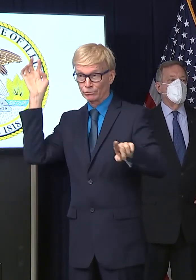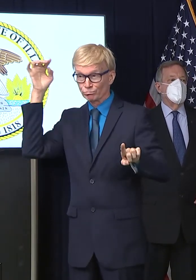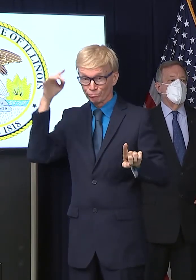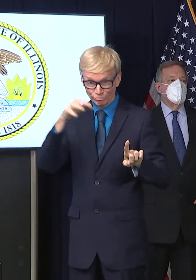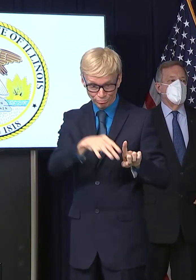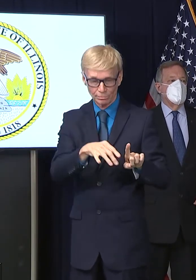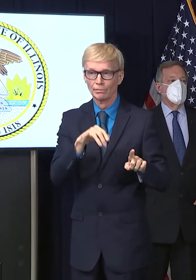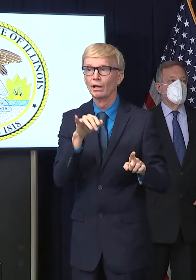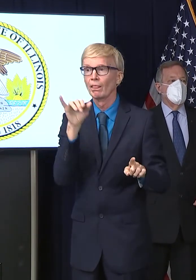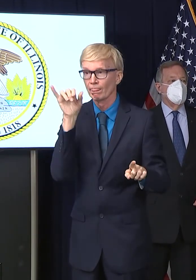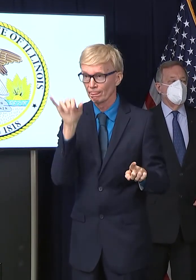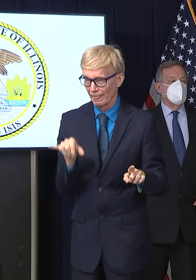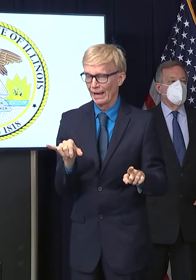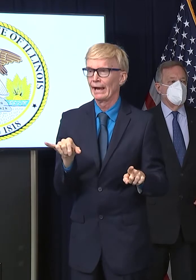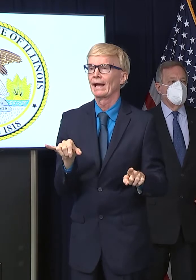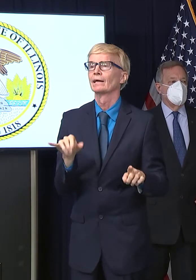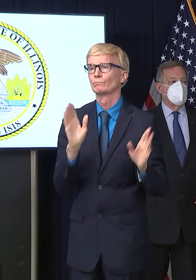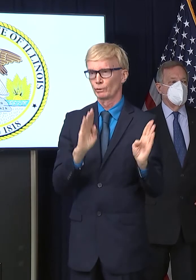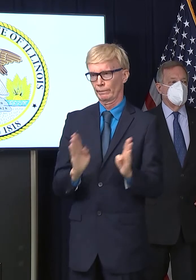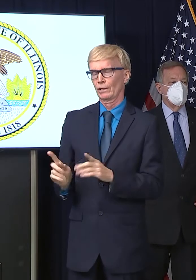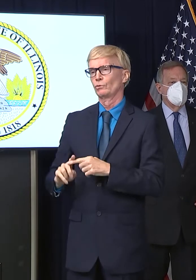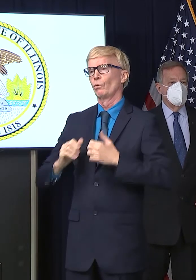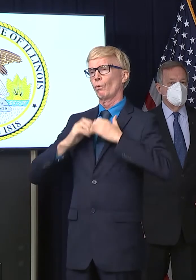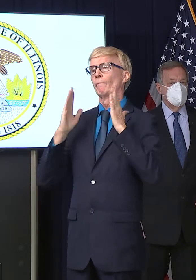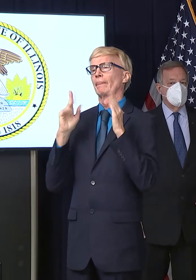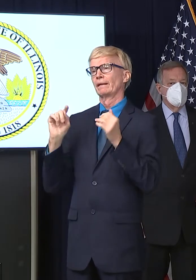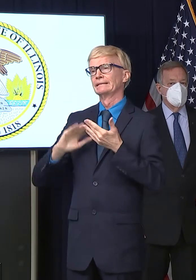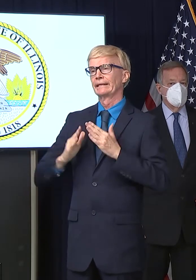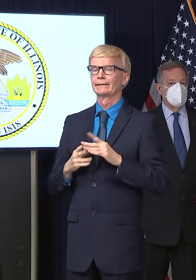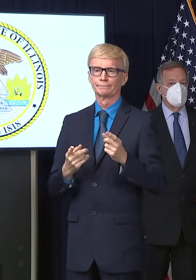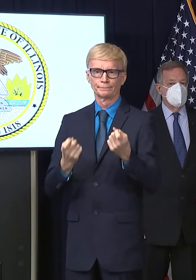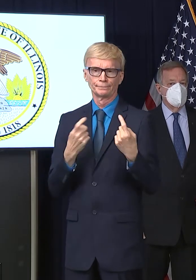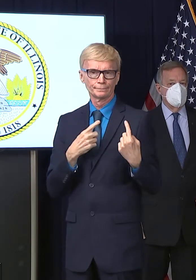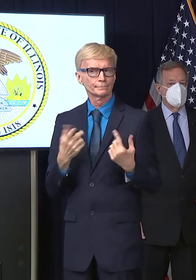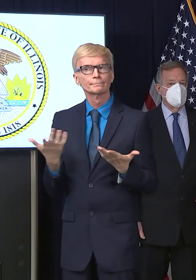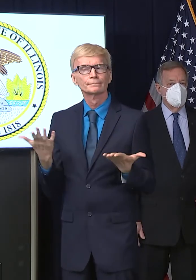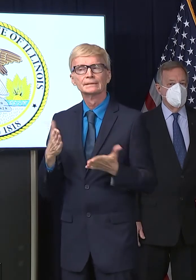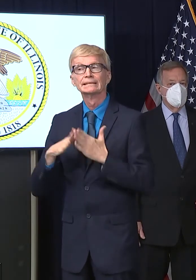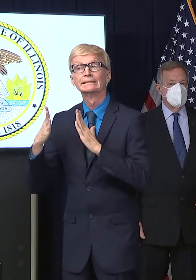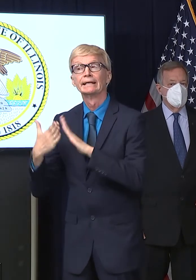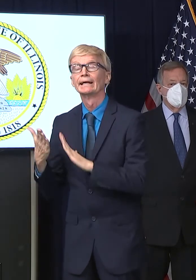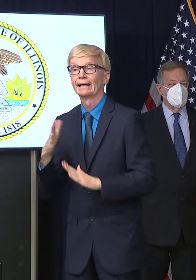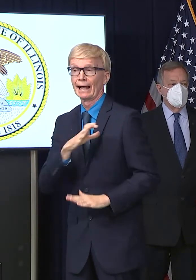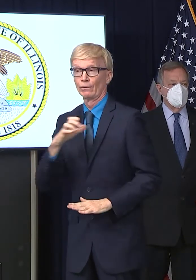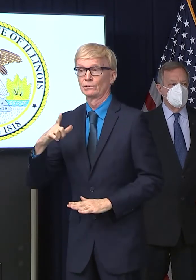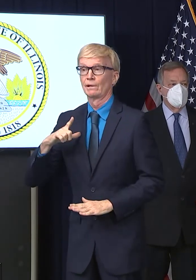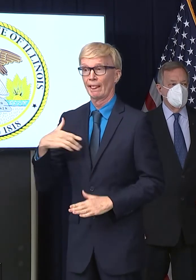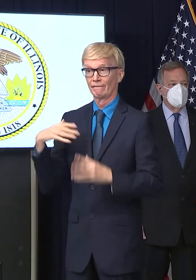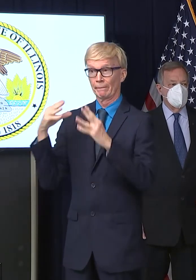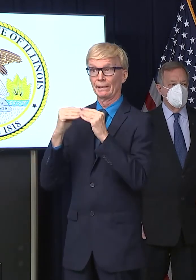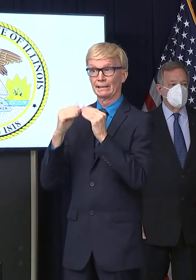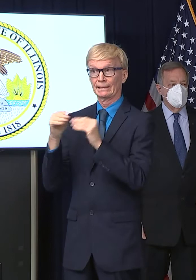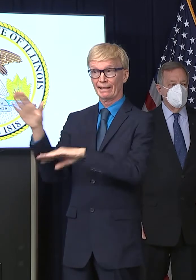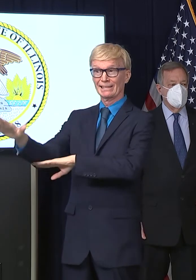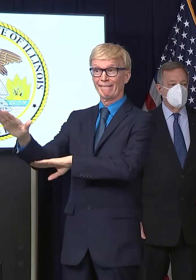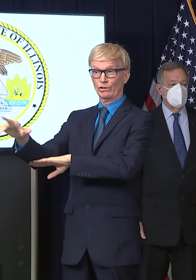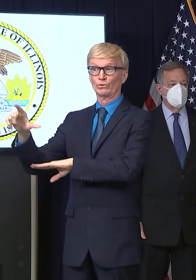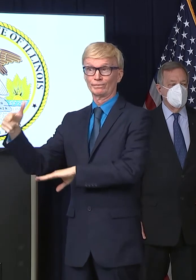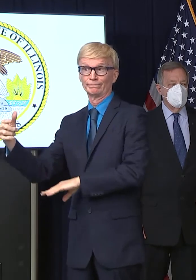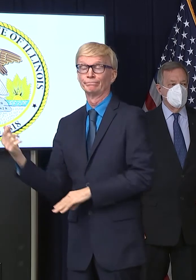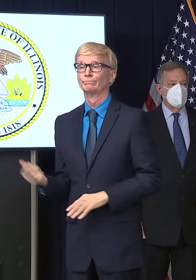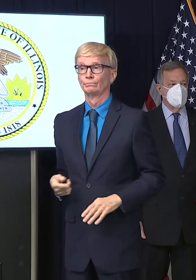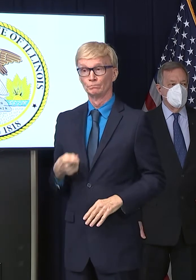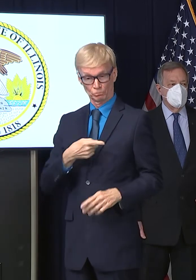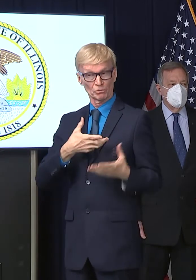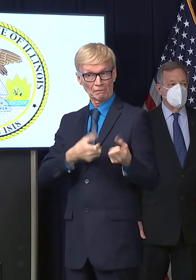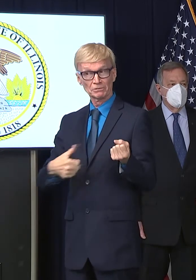that we're prepared to open up the city. Mayor, what about the city council meeting this afternoon? Are you confident you're going to get the vote